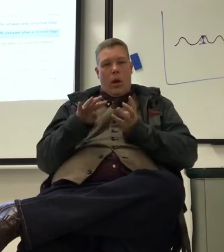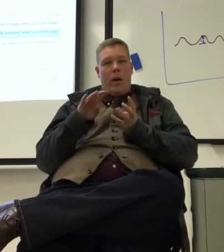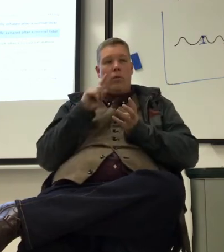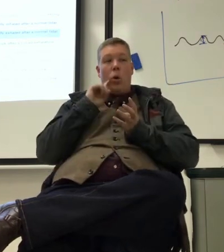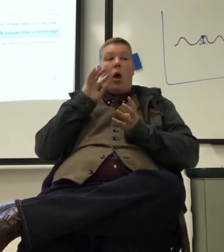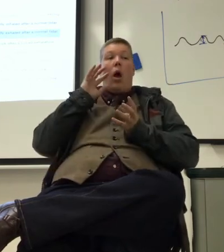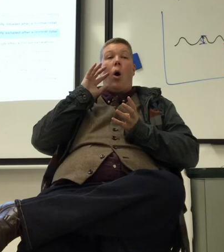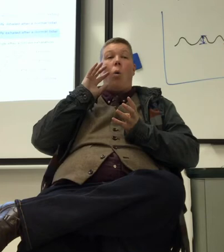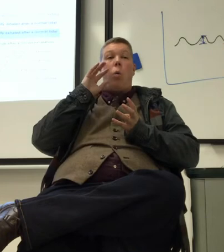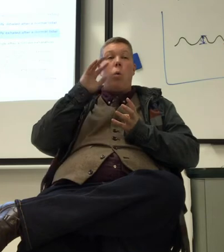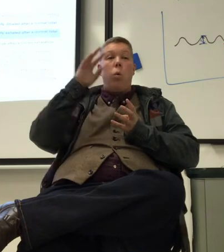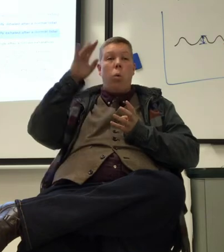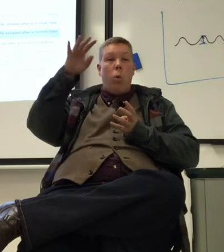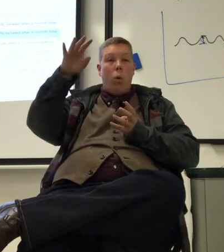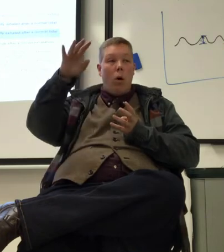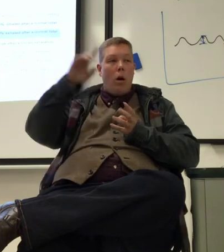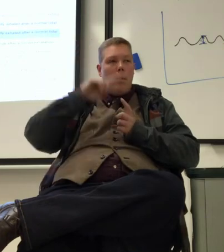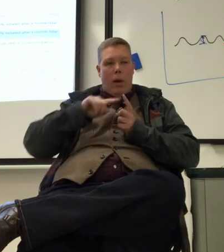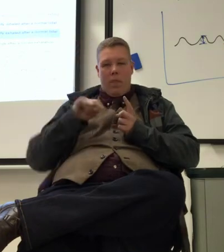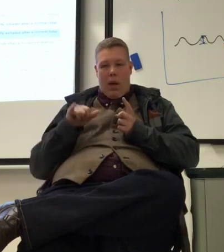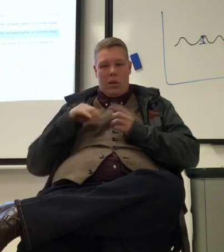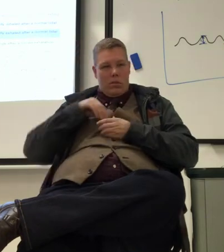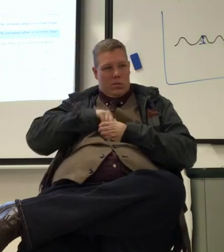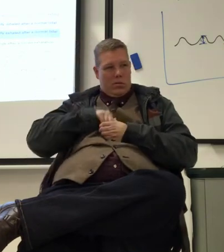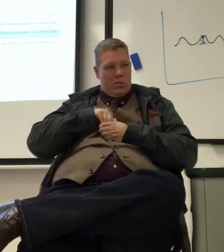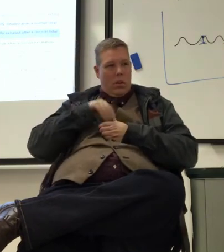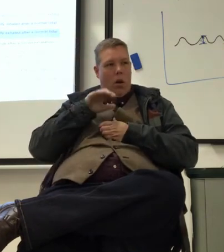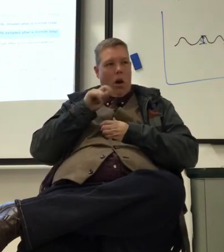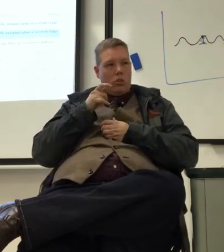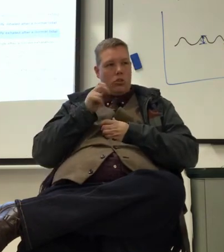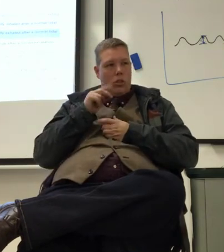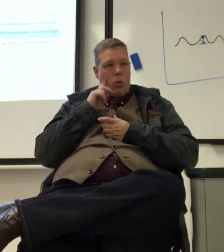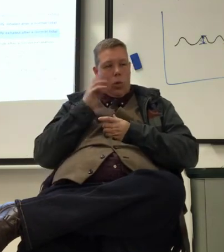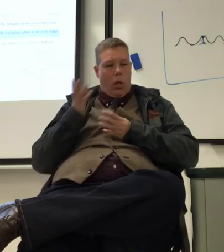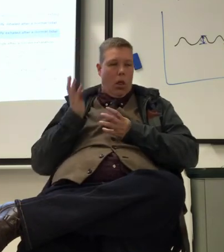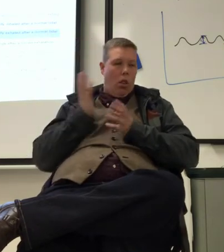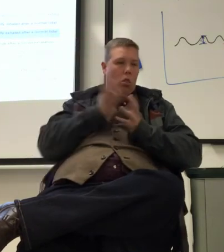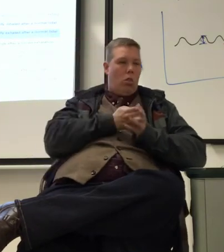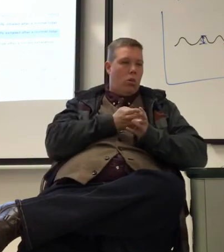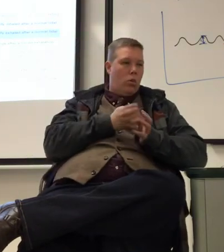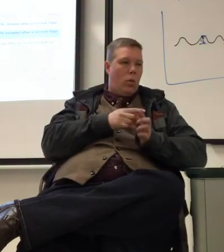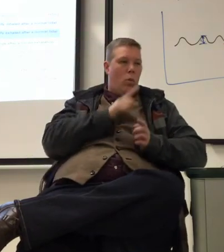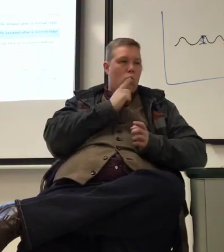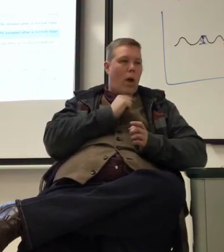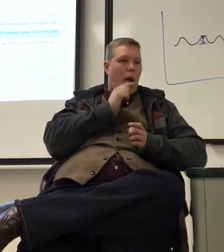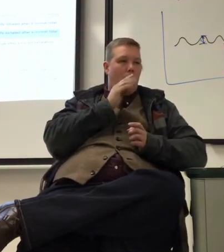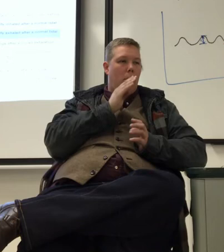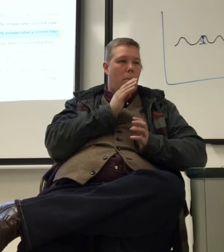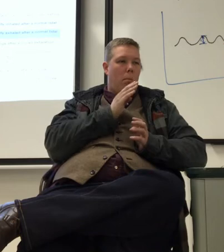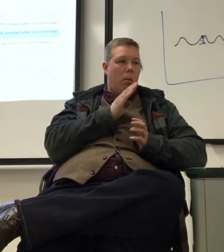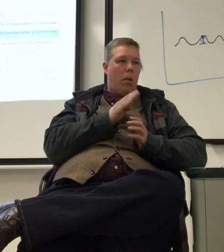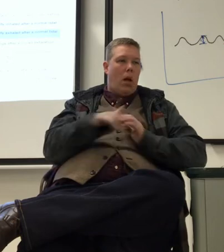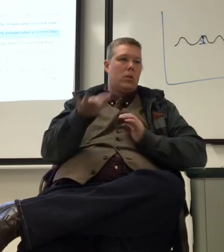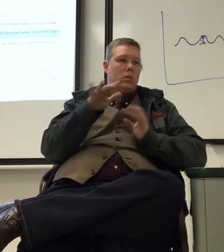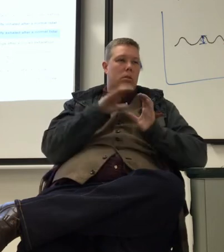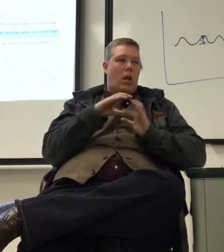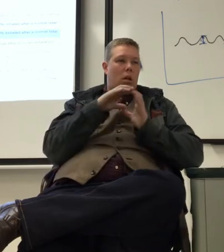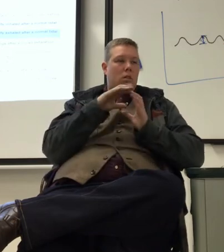still enters the bloodstream. That's counterintuitive, right? How could you get oxygen to the blood if you're not breathing